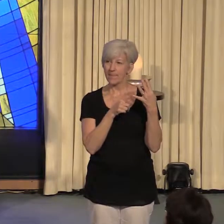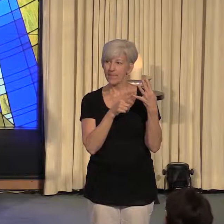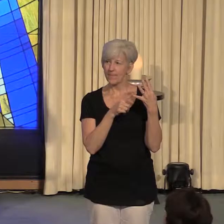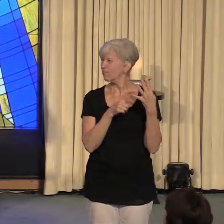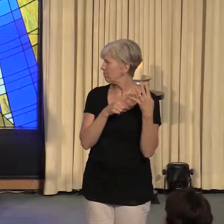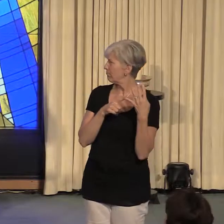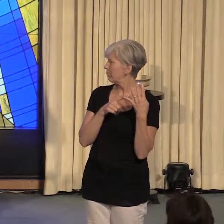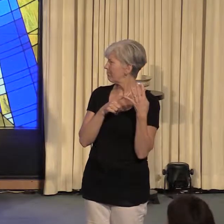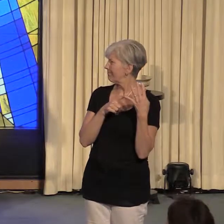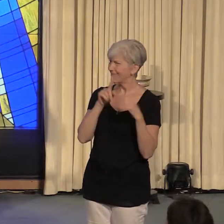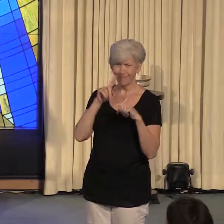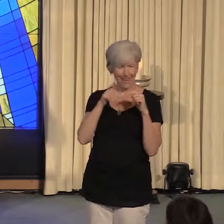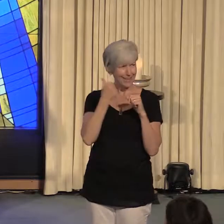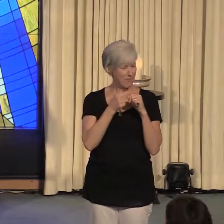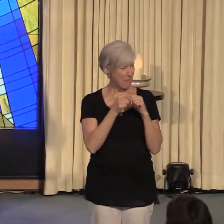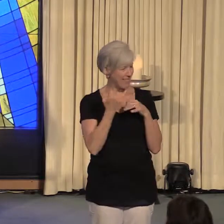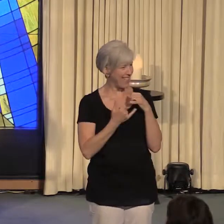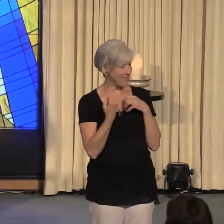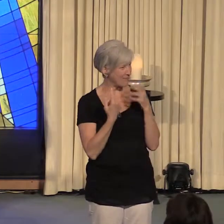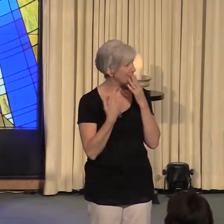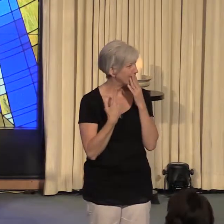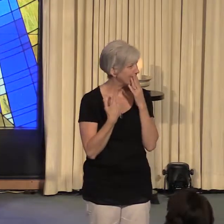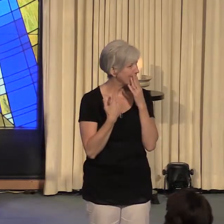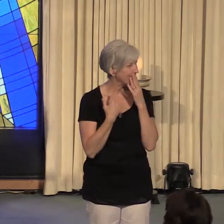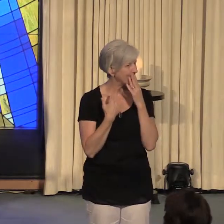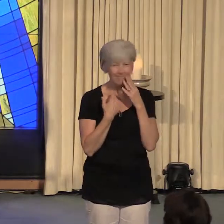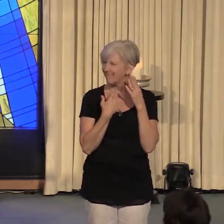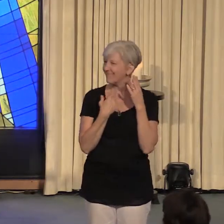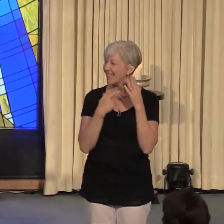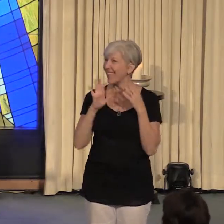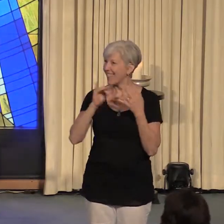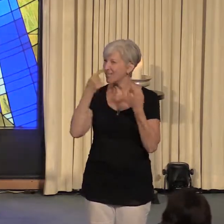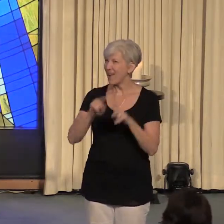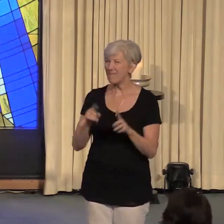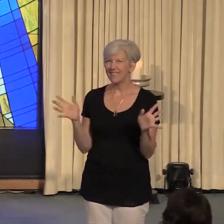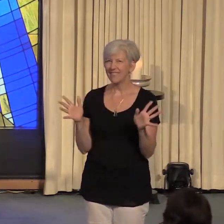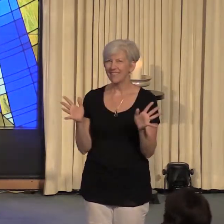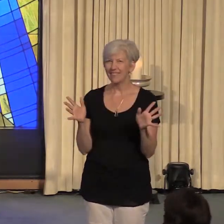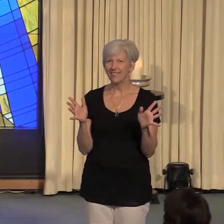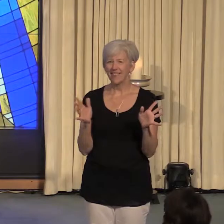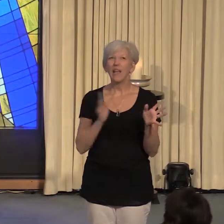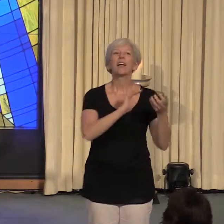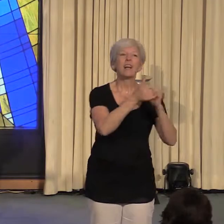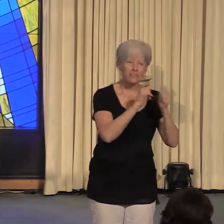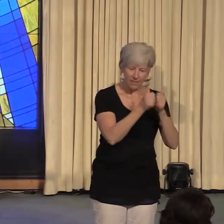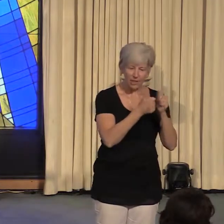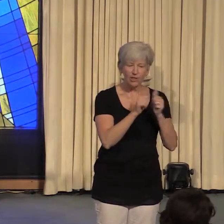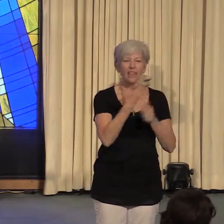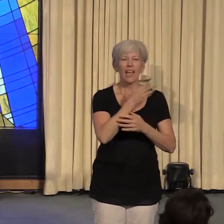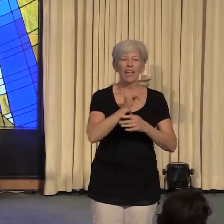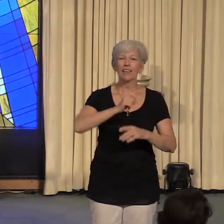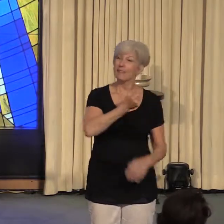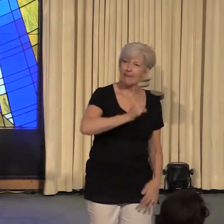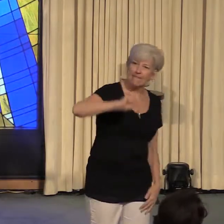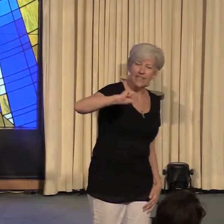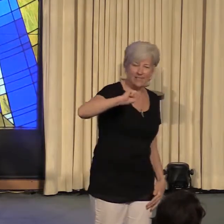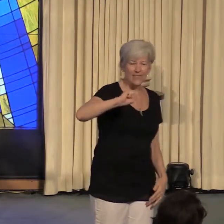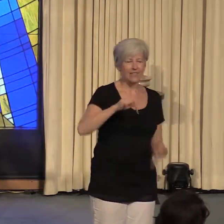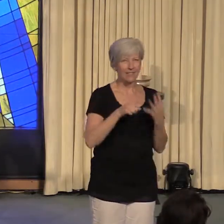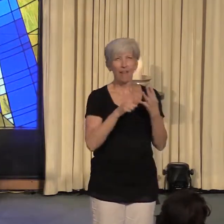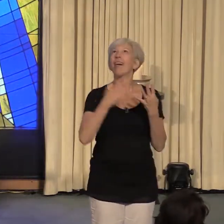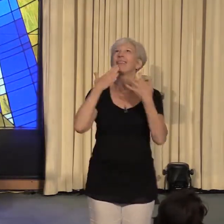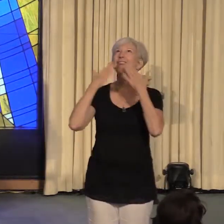I'll remember the last one in a second. Yeah, right? Yeah, that's what happens to you. Competition and defensiveness. Thank you. Thank you,